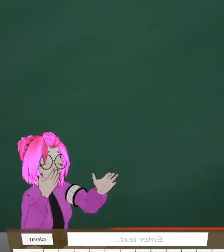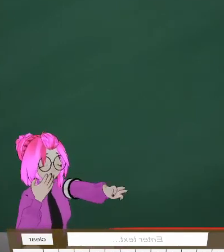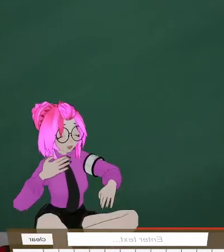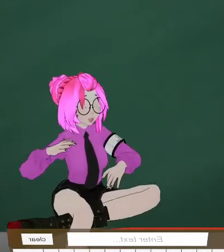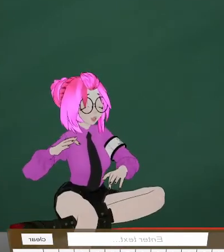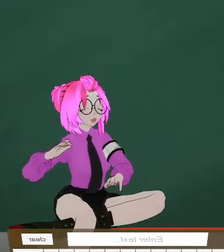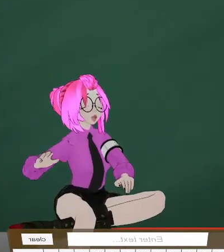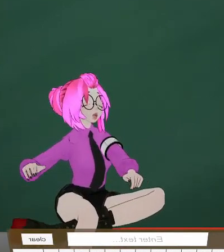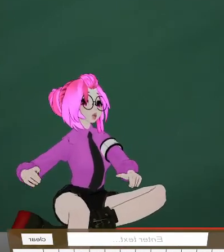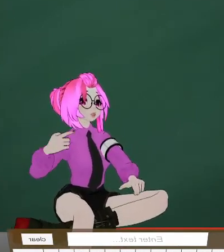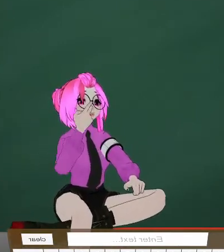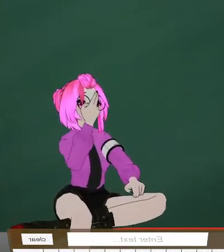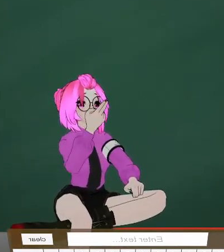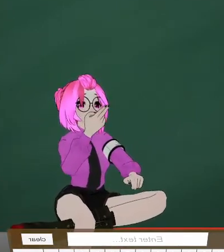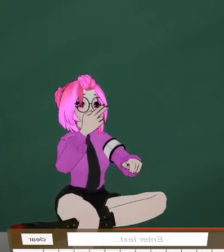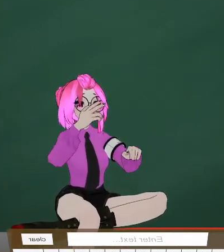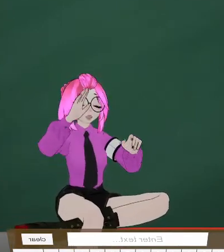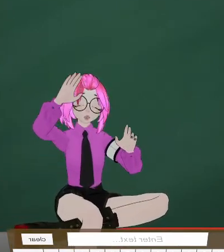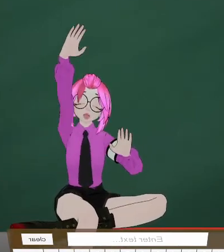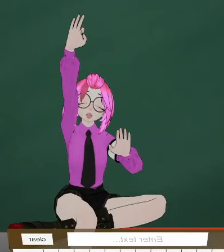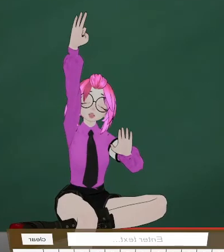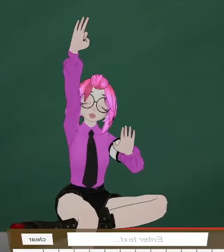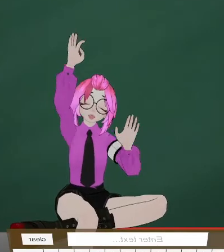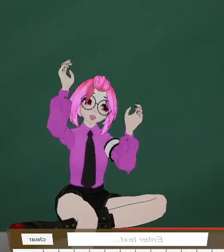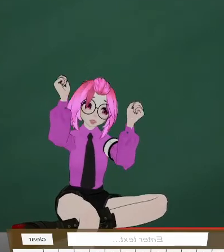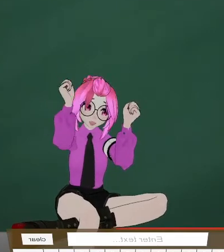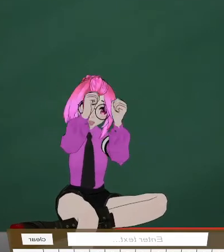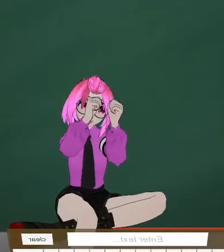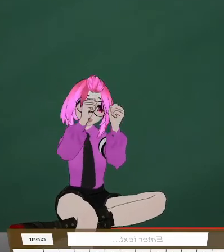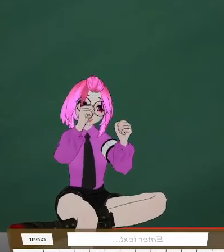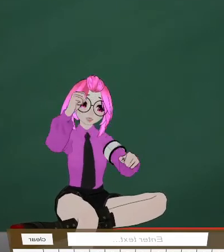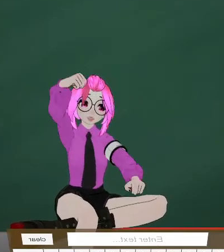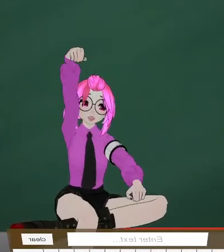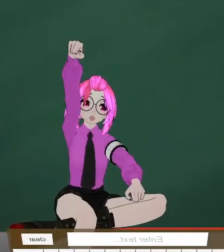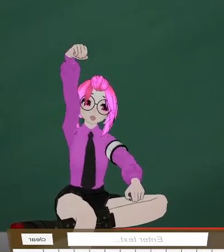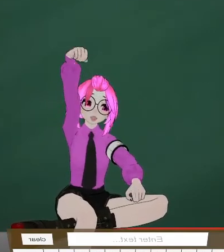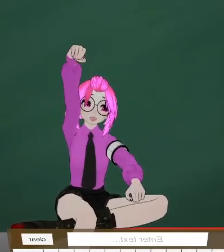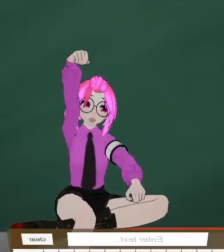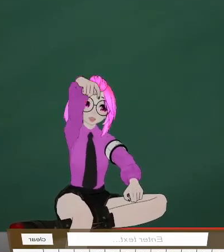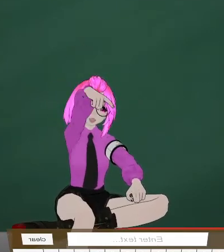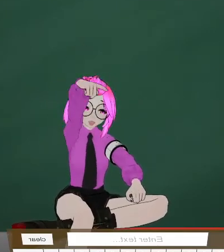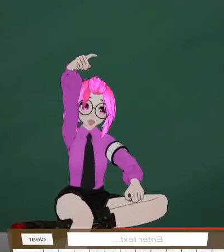mistletoe um i've seen like you're holding it up and then you like kiss and or like shaking it yeah like